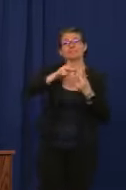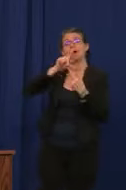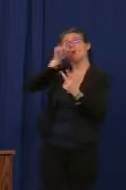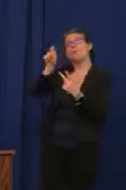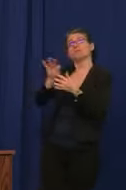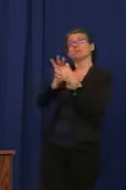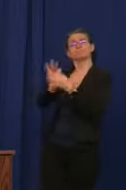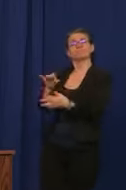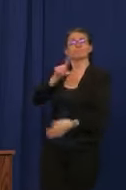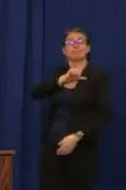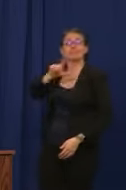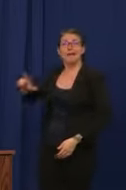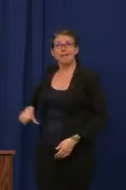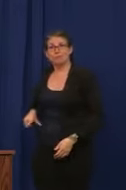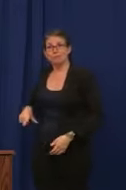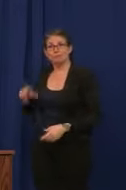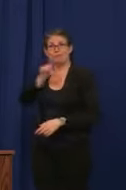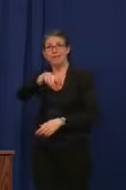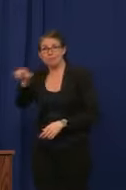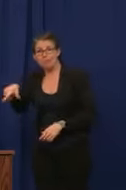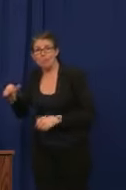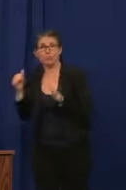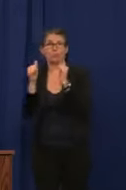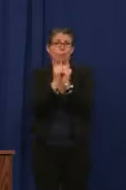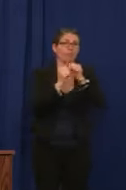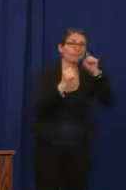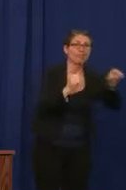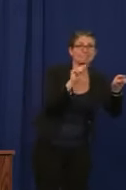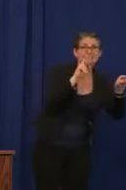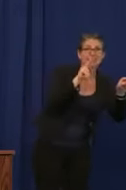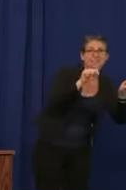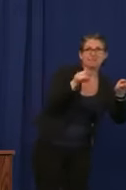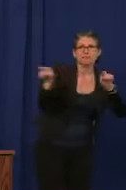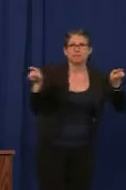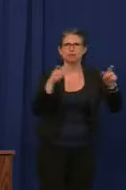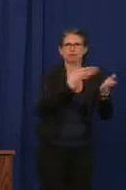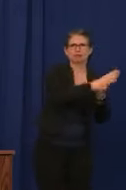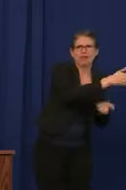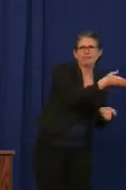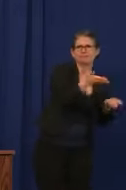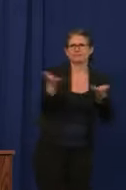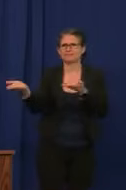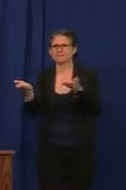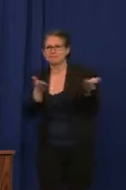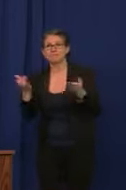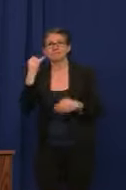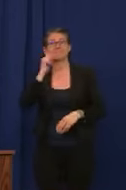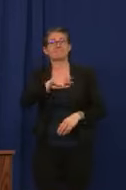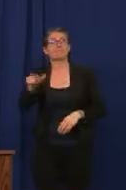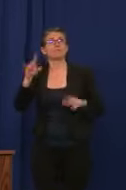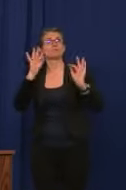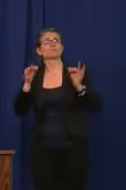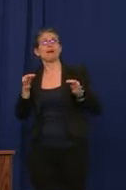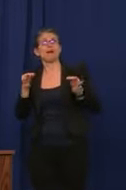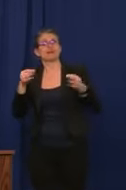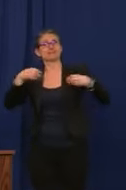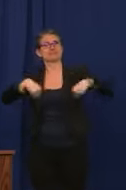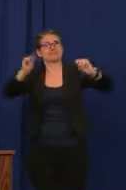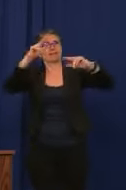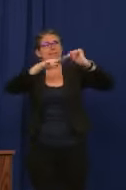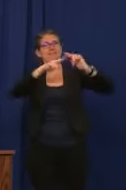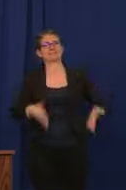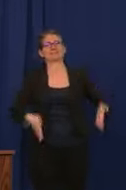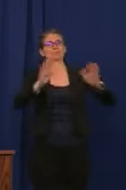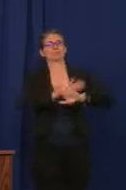about what particular tenants can do when a particular landlord may want to show the property. That's a matter of contract right. But we are